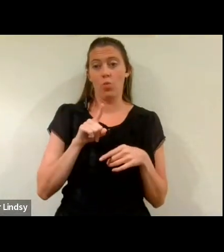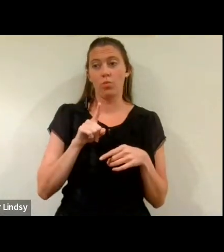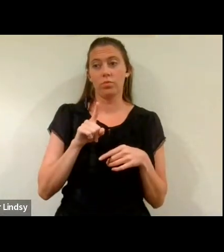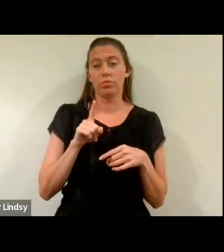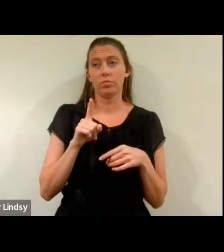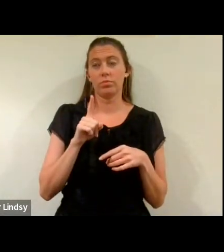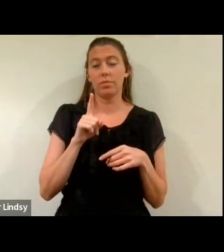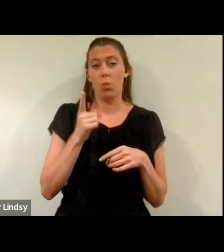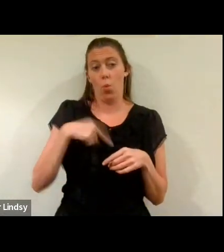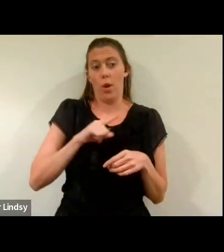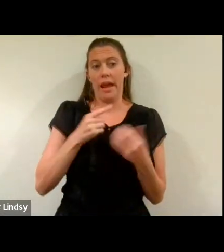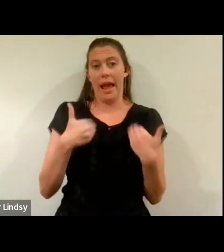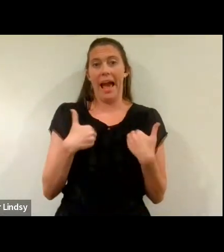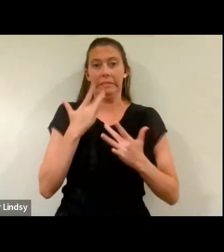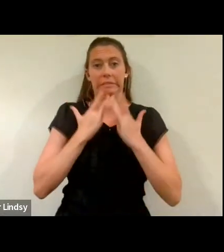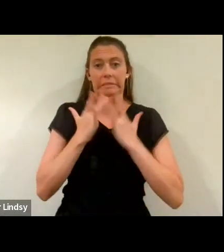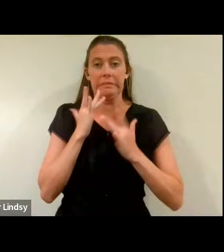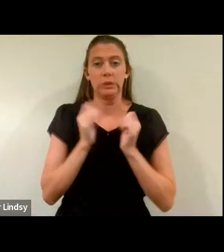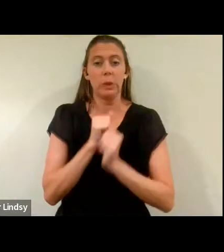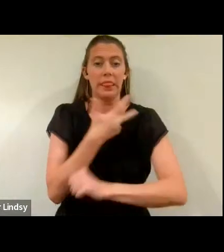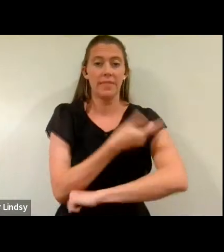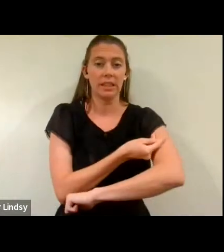vaccine, but we are